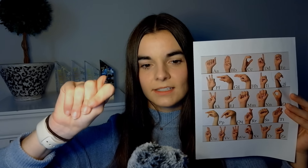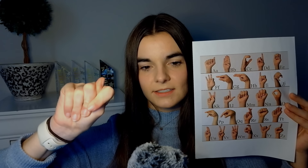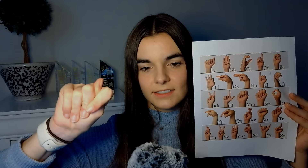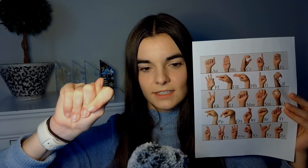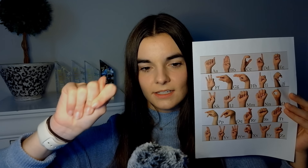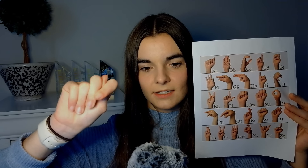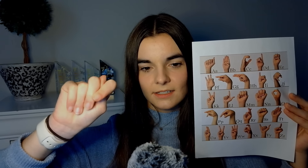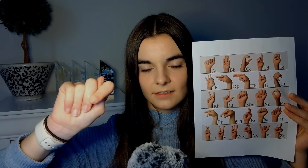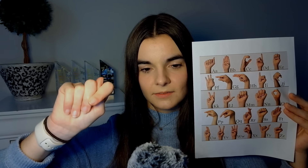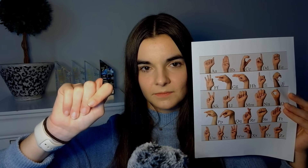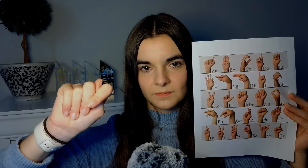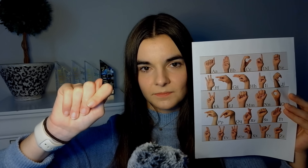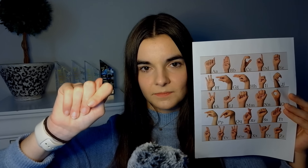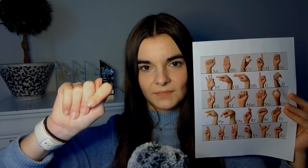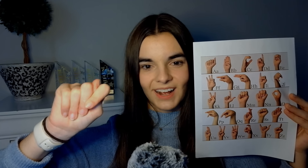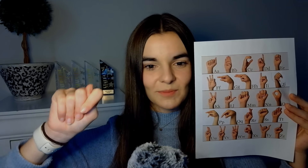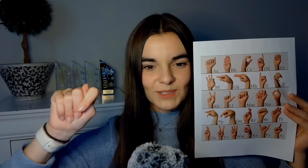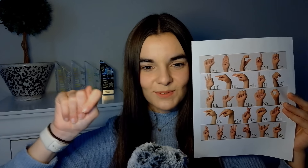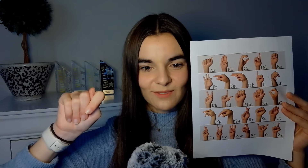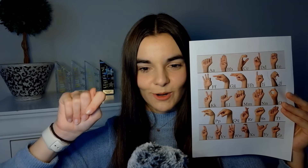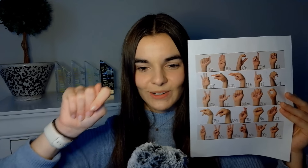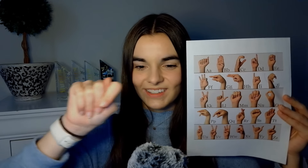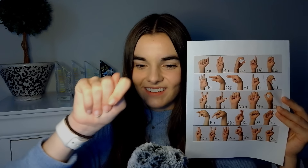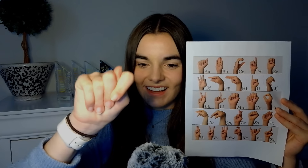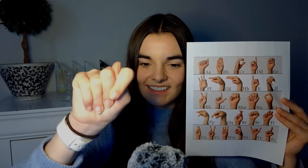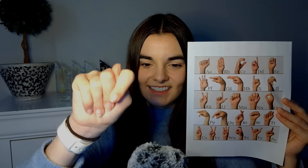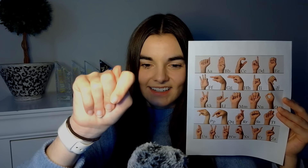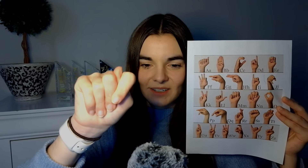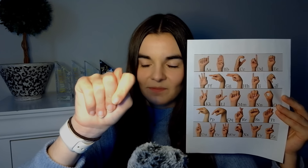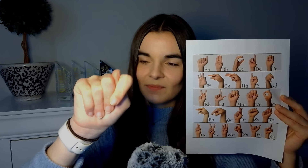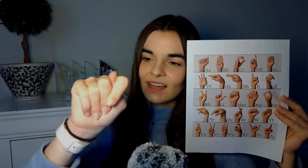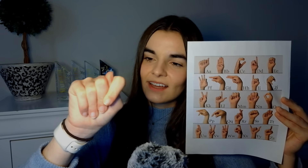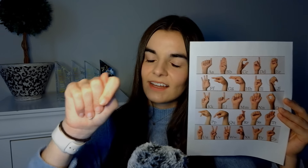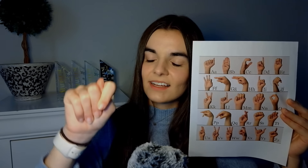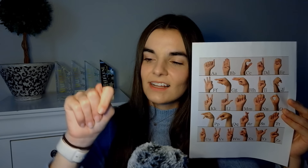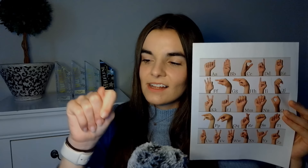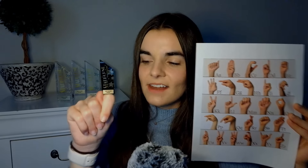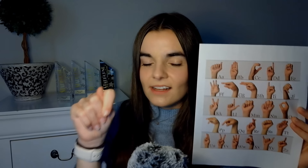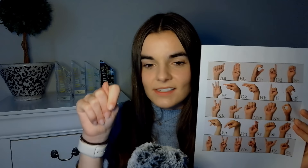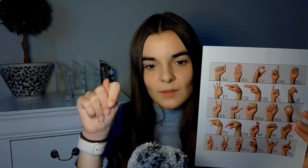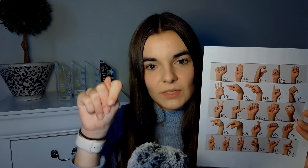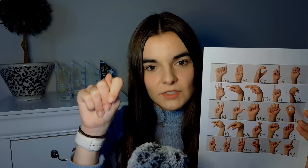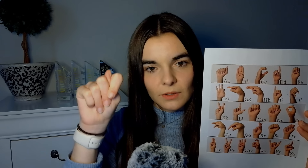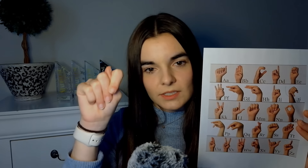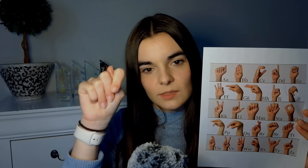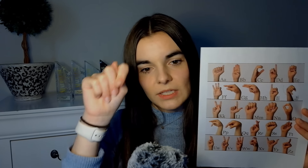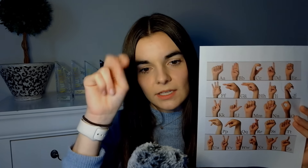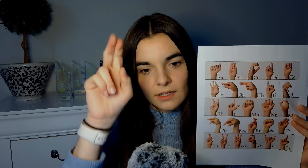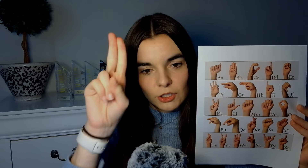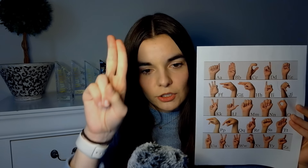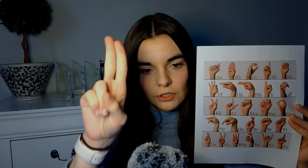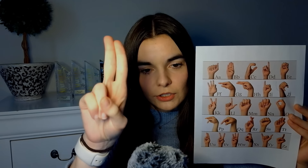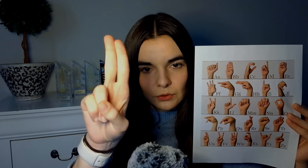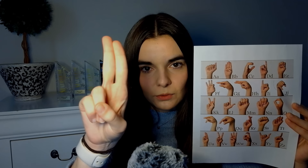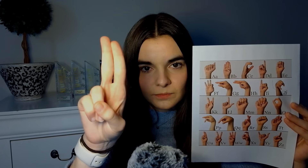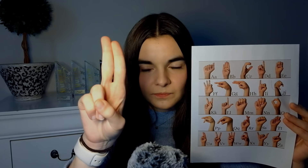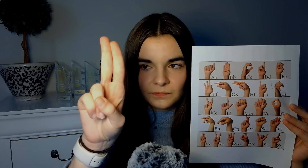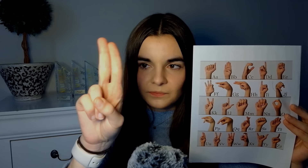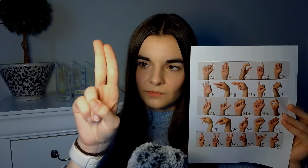T. I almost went forward. Okay, T. Next up is going to be U. So